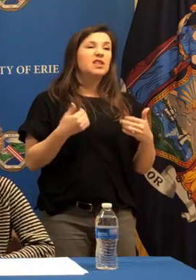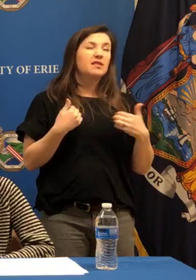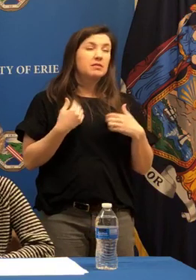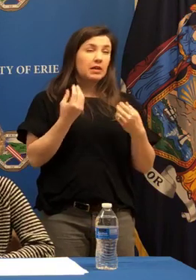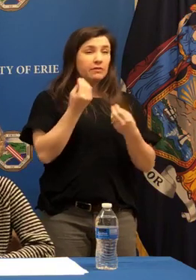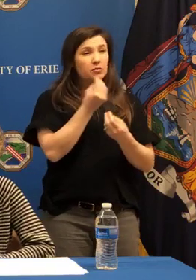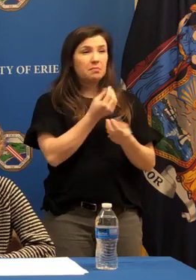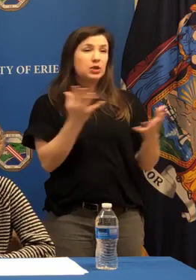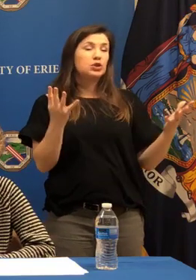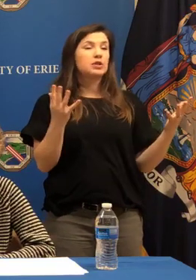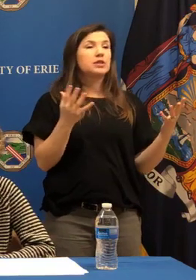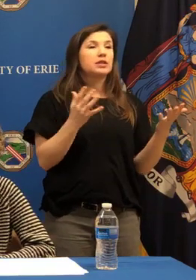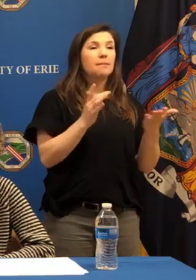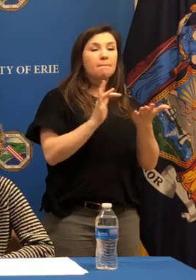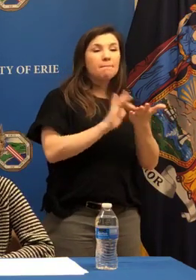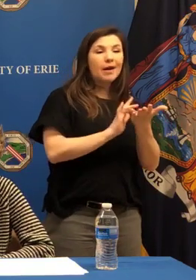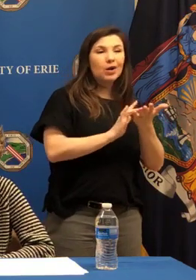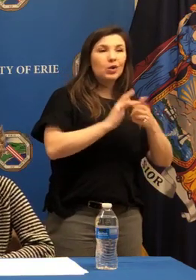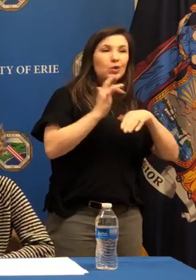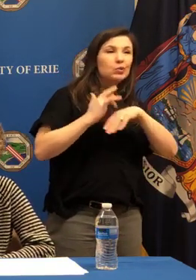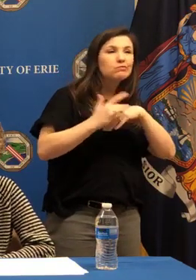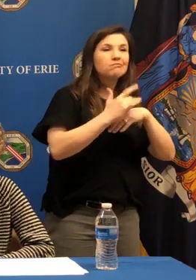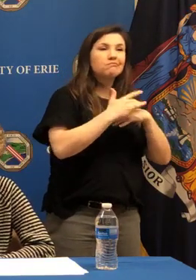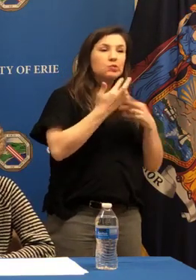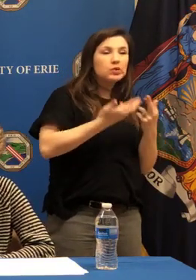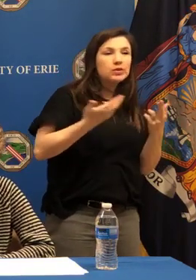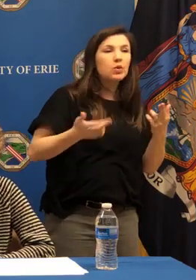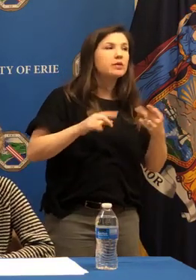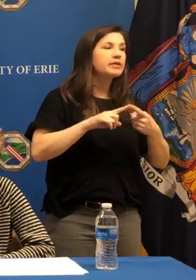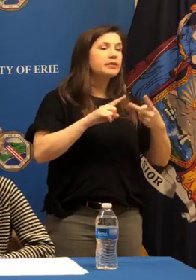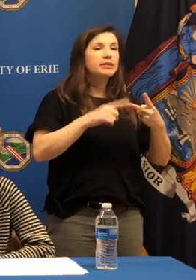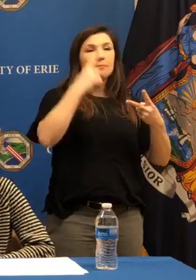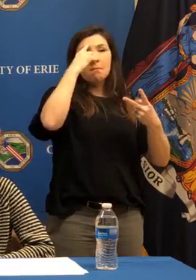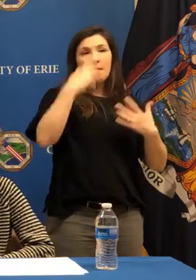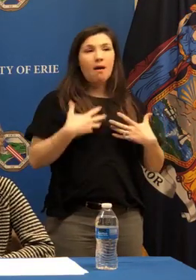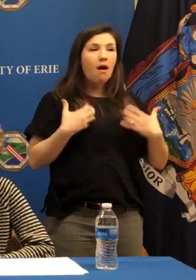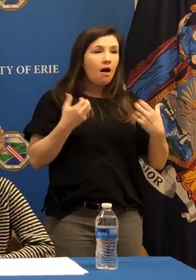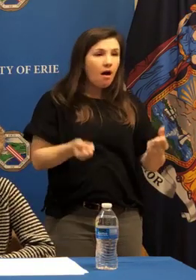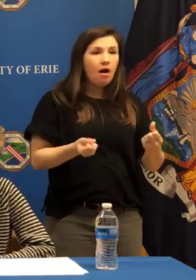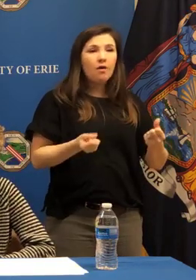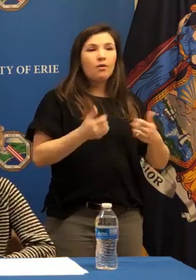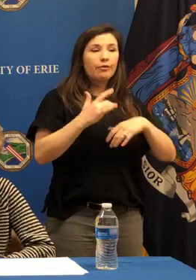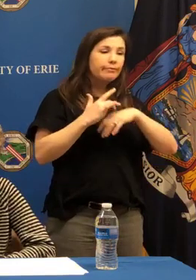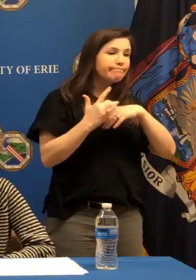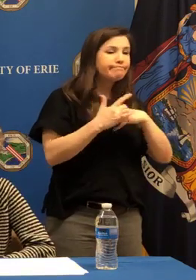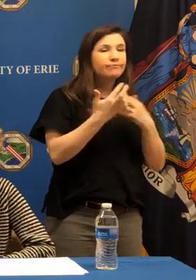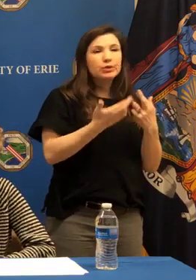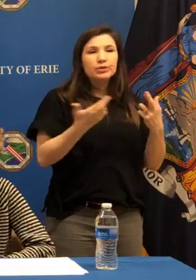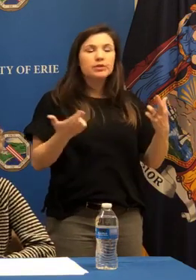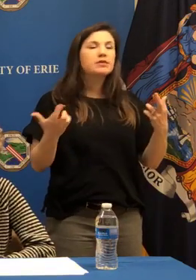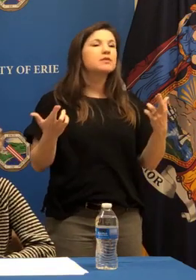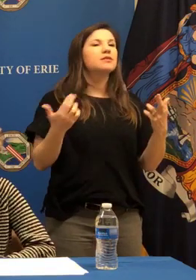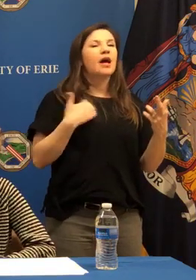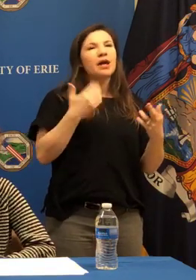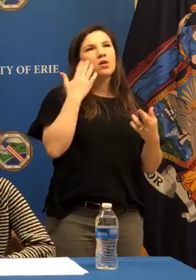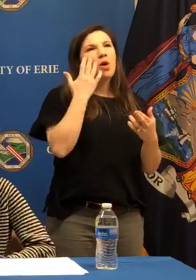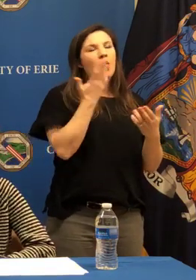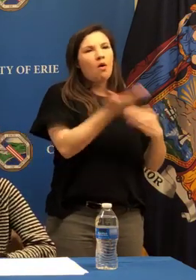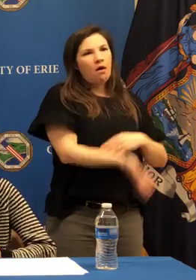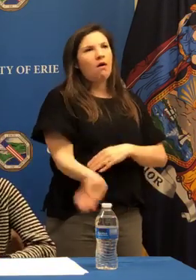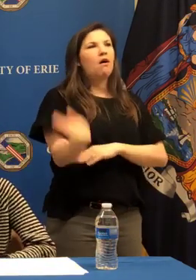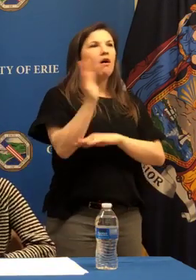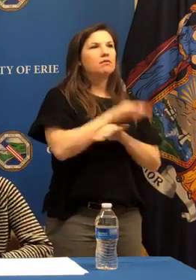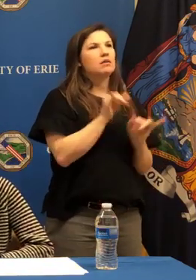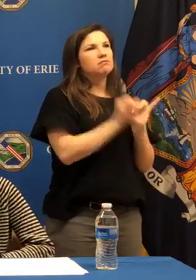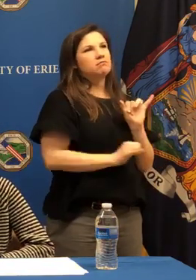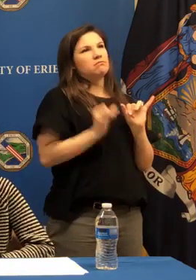just medical resources, but also mental health care resources. We know just being cooped up all day is and